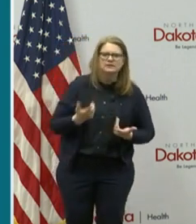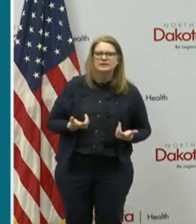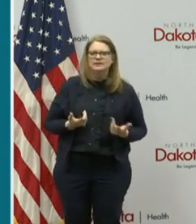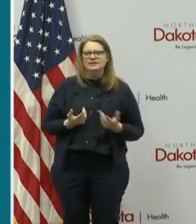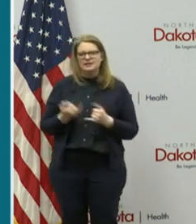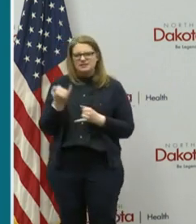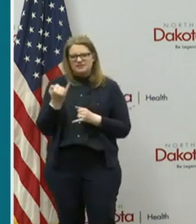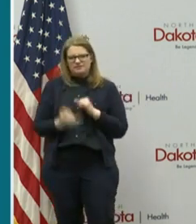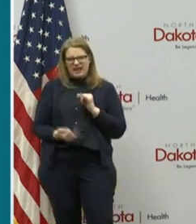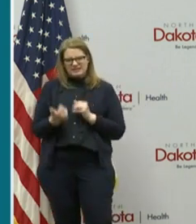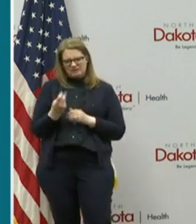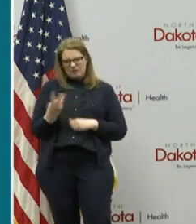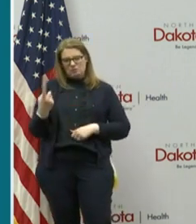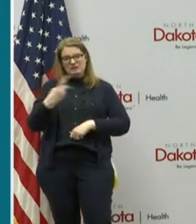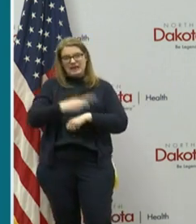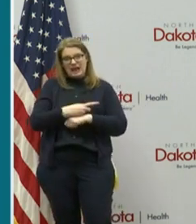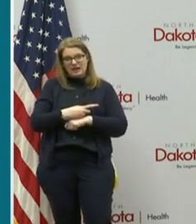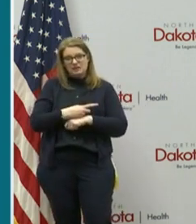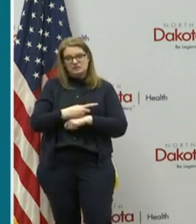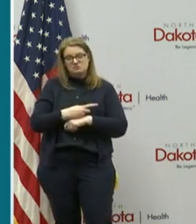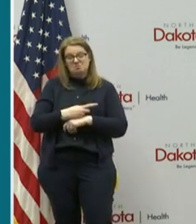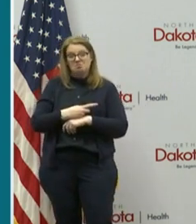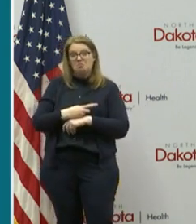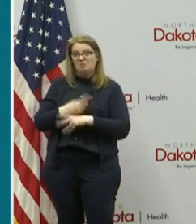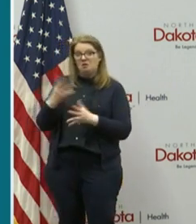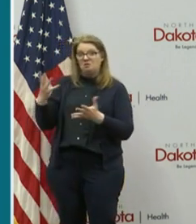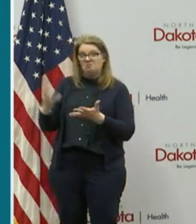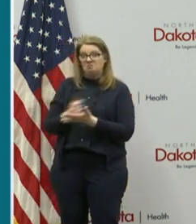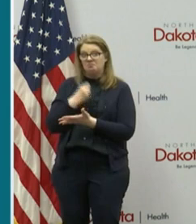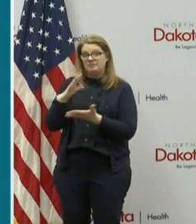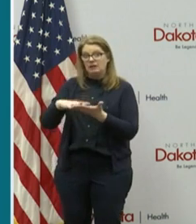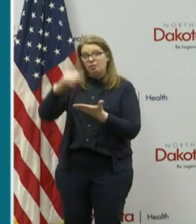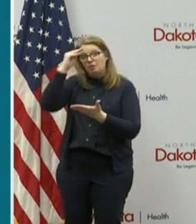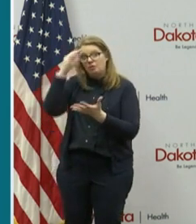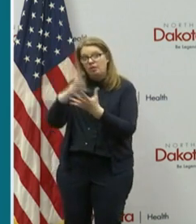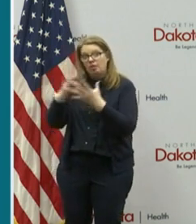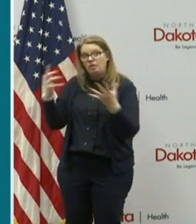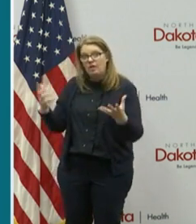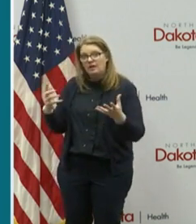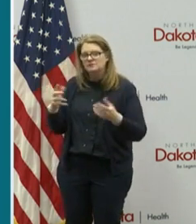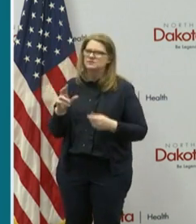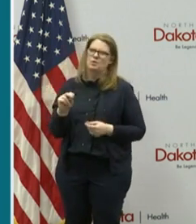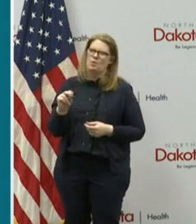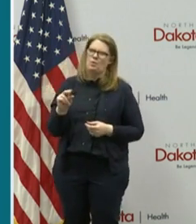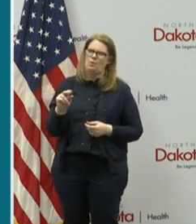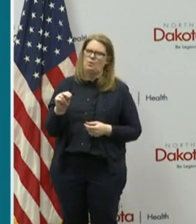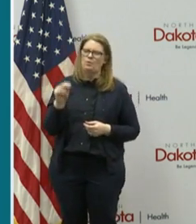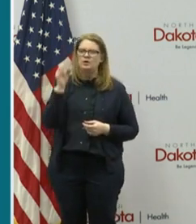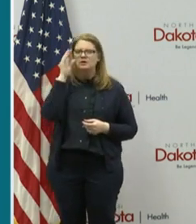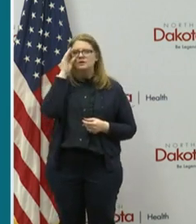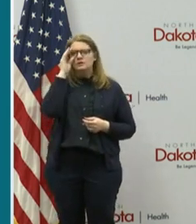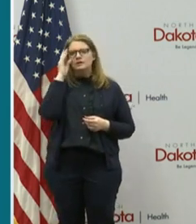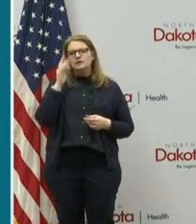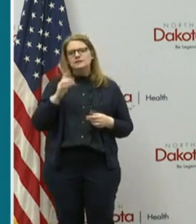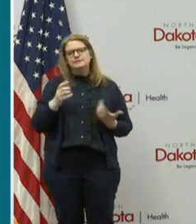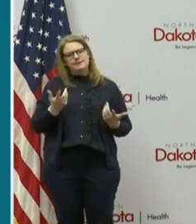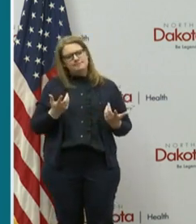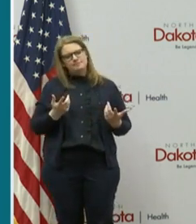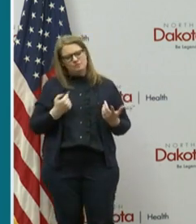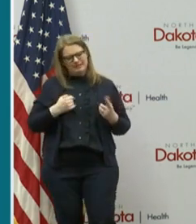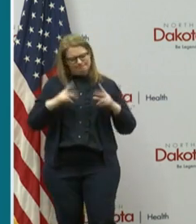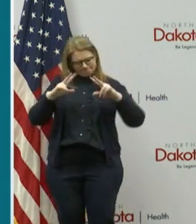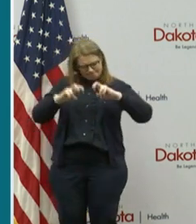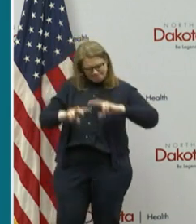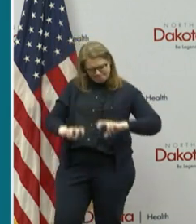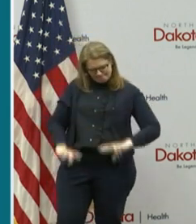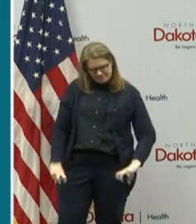final few days of school weren't probably the highest learning days of the year. And so again, the risk associated with bringing